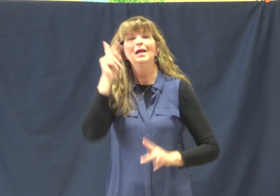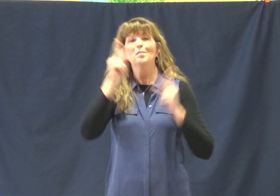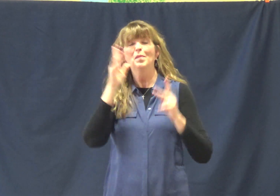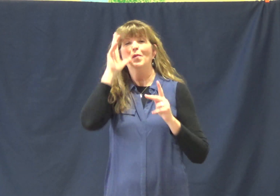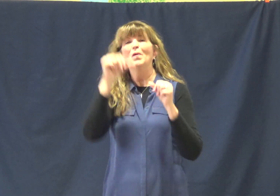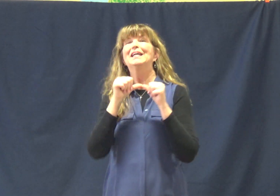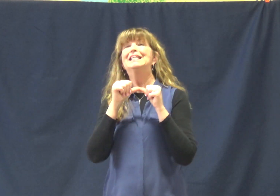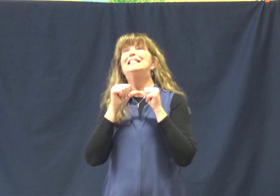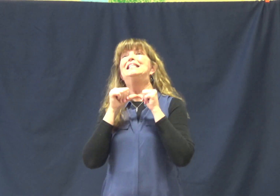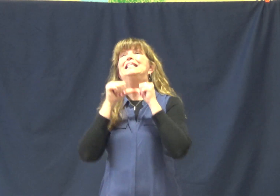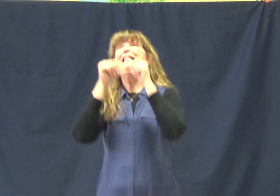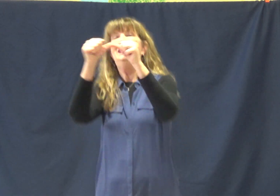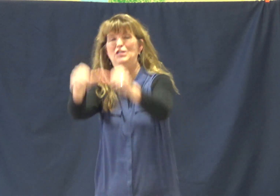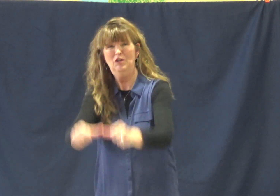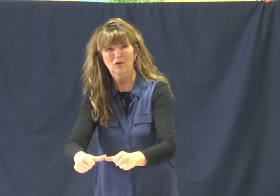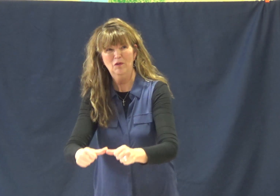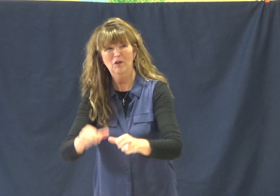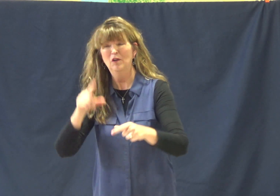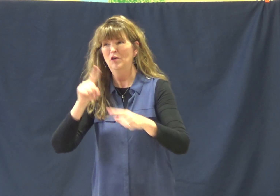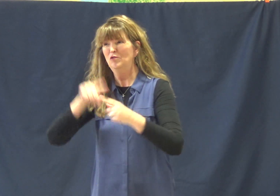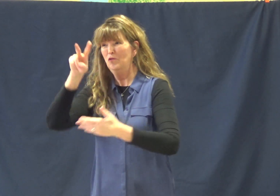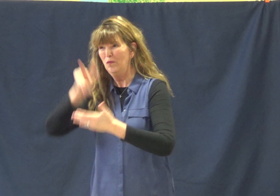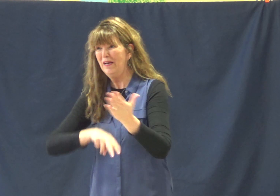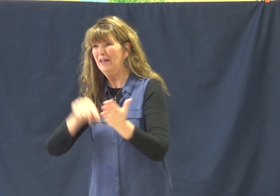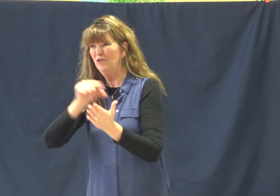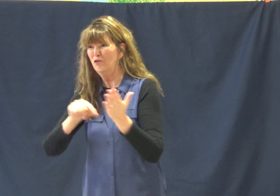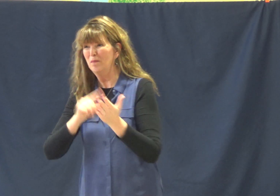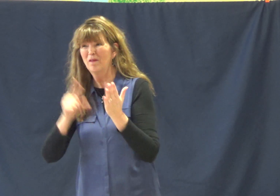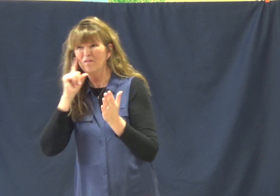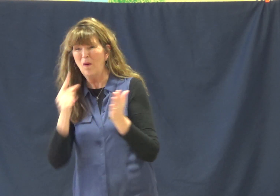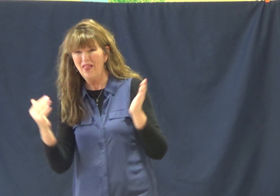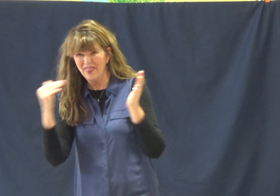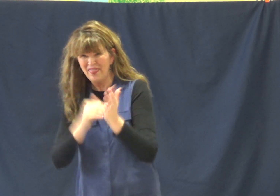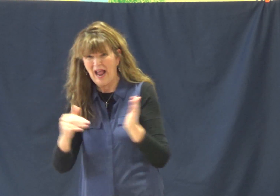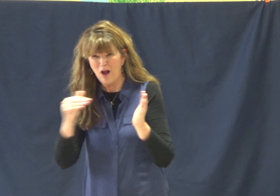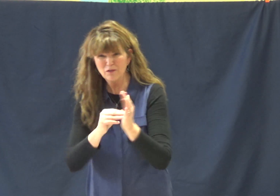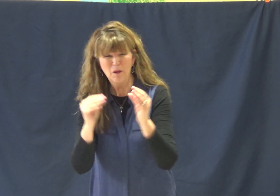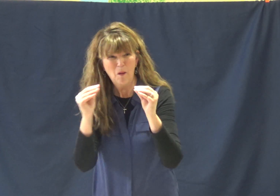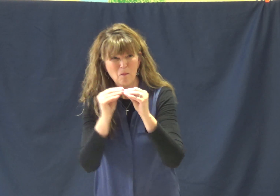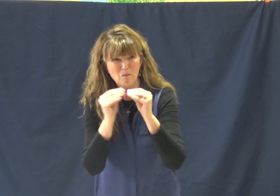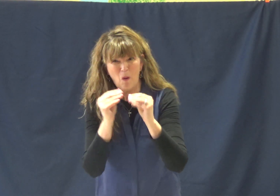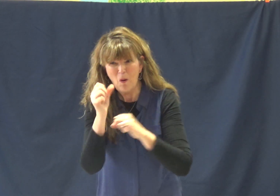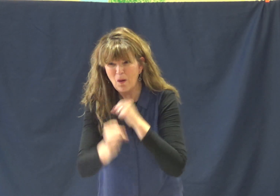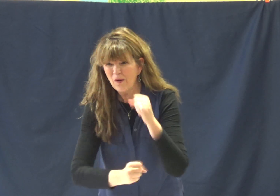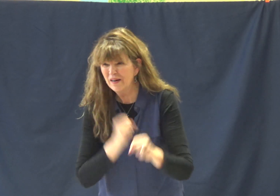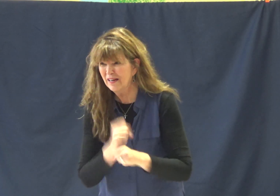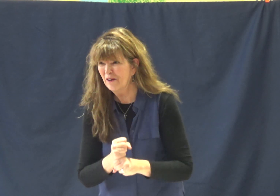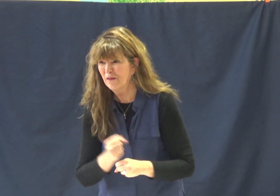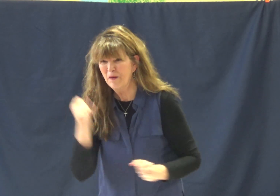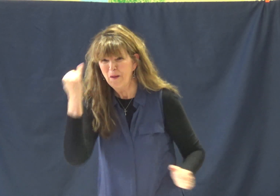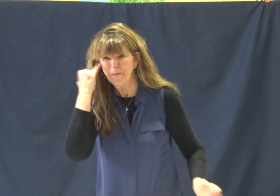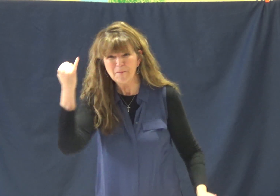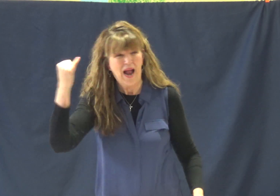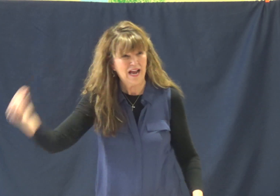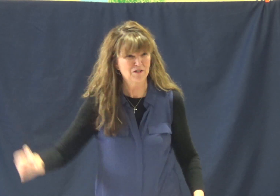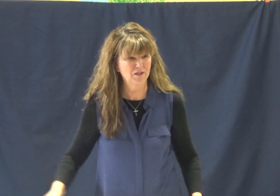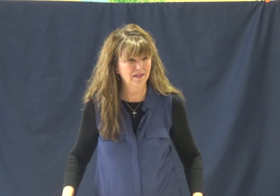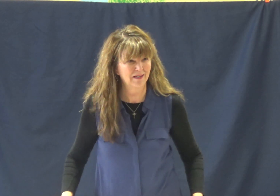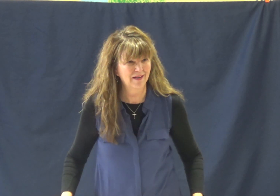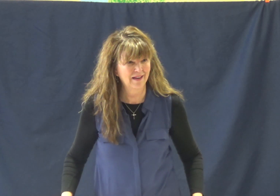doesn't return soon, people will continue to read the scripture for thousands of more years. Just imagine